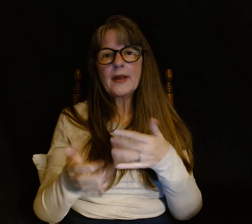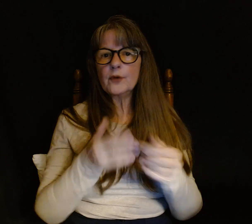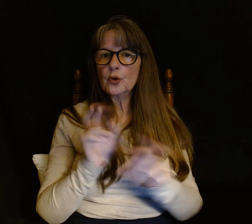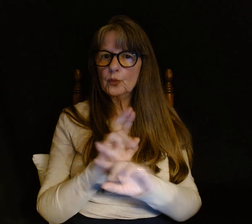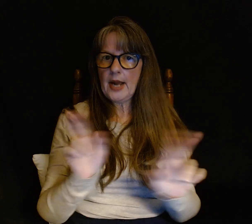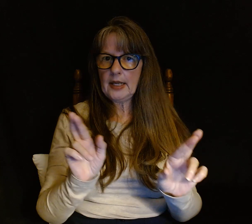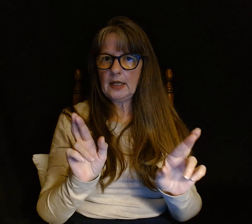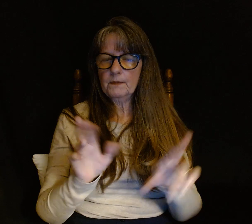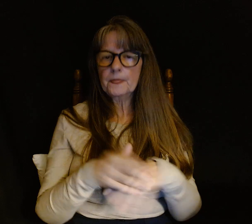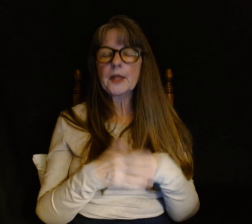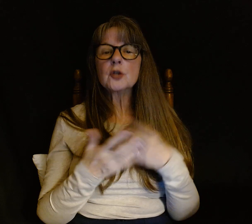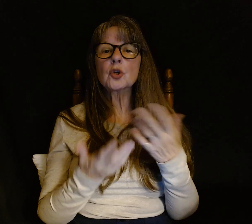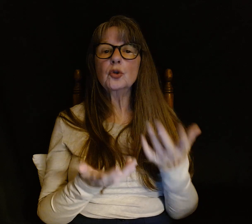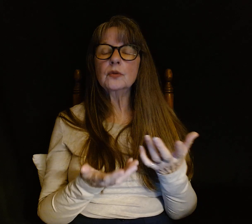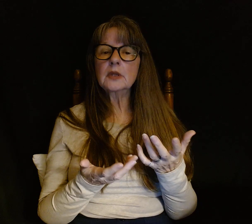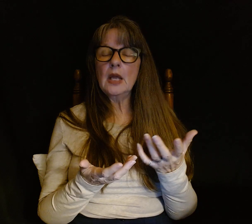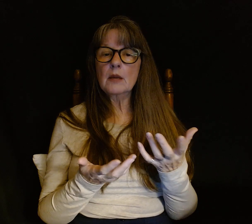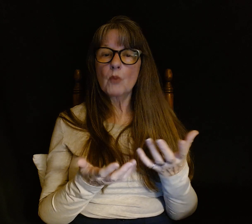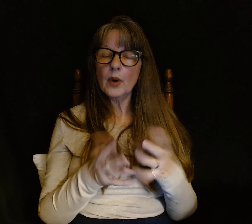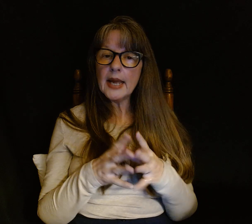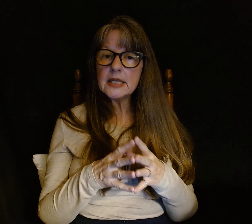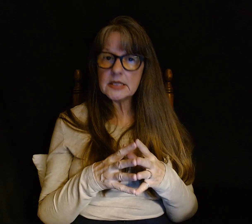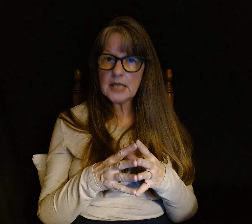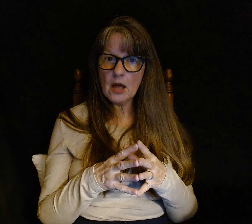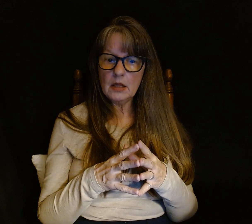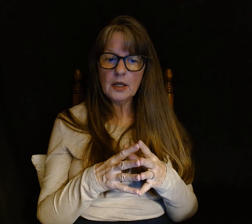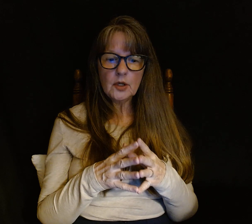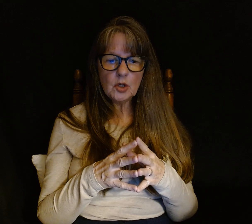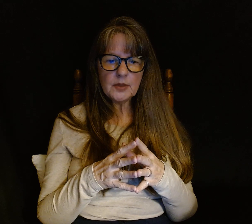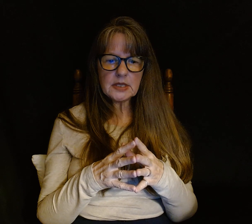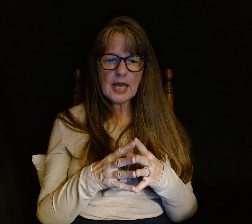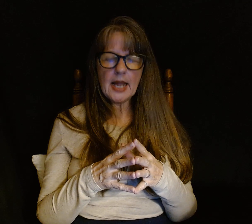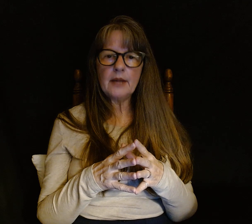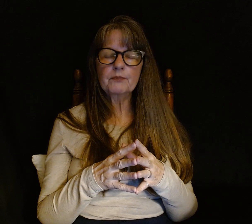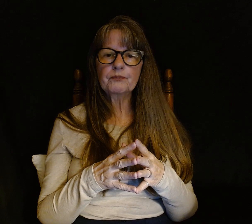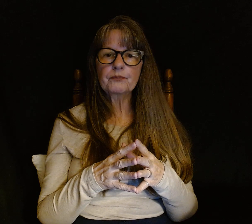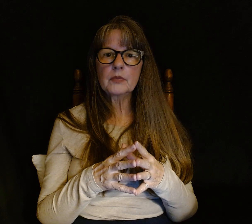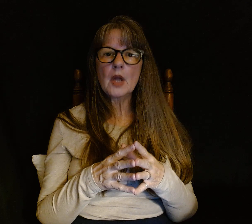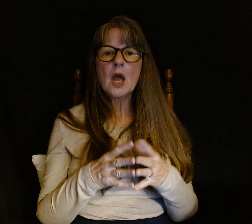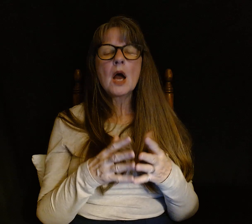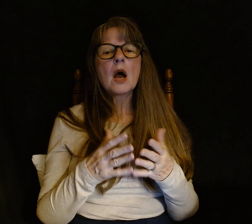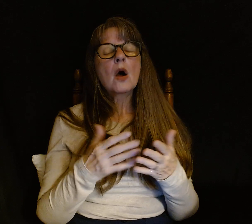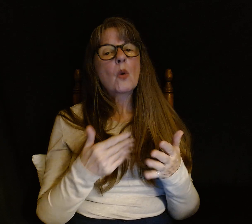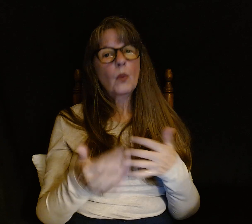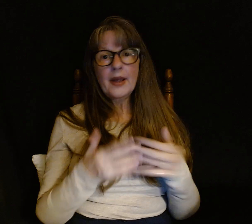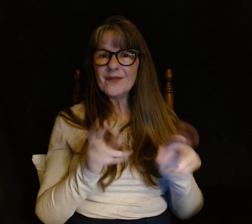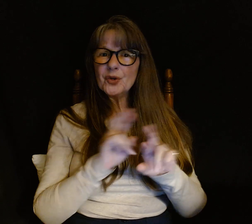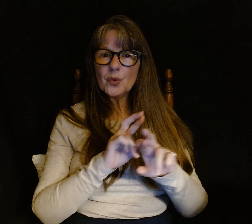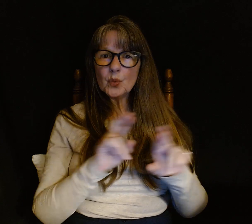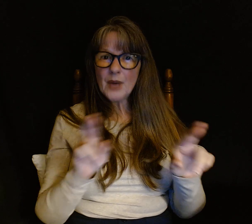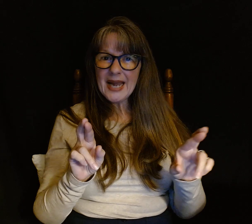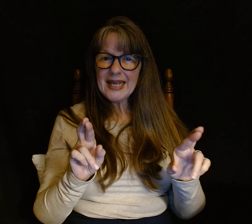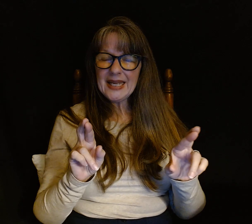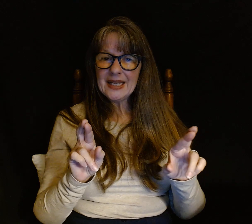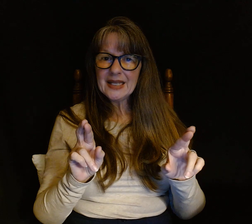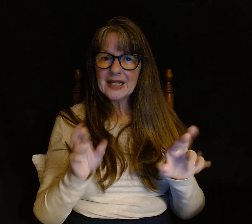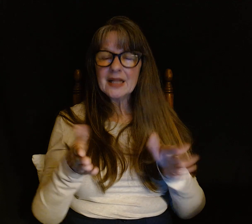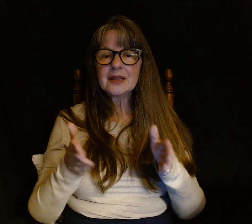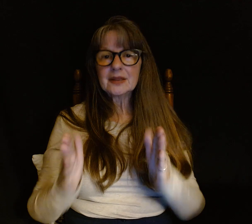you're ready. So in a more ASL, you would say, whenever you're ready,